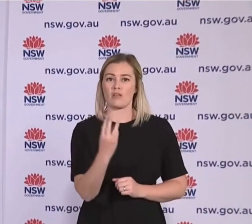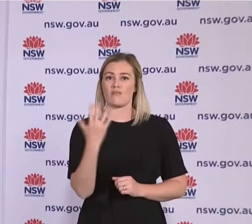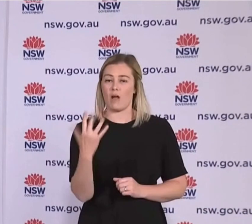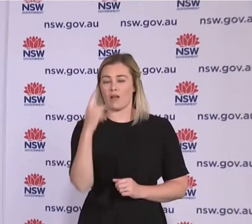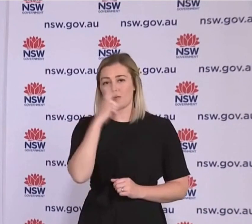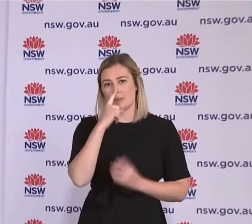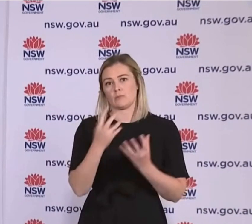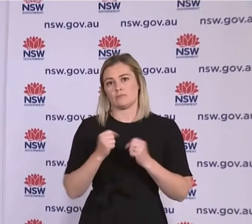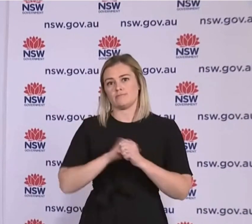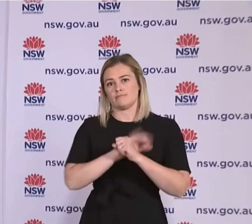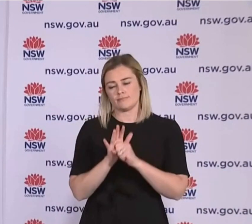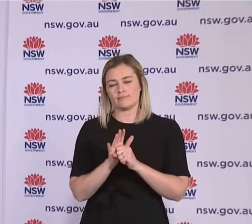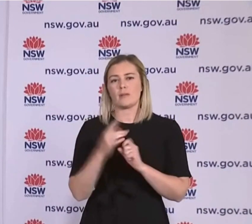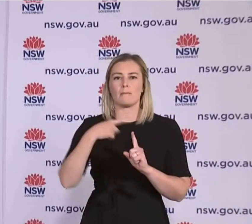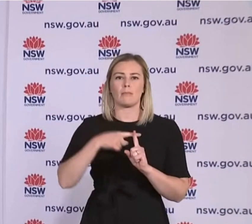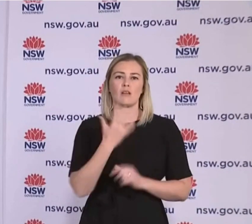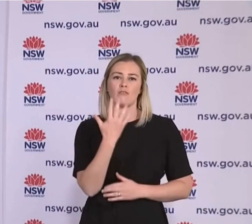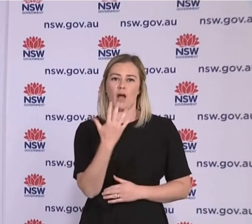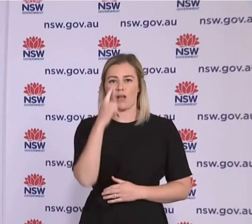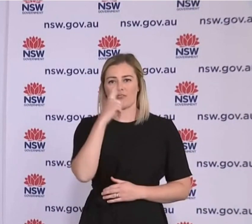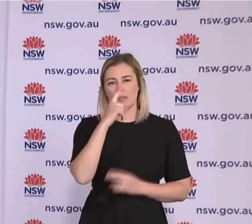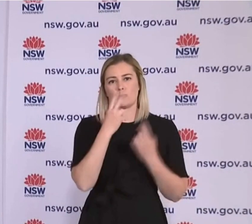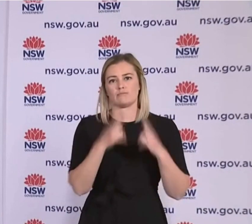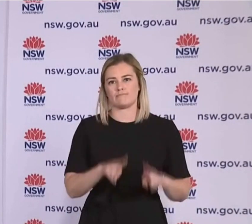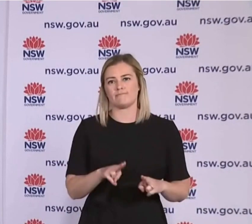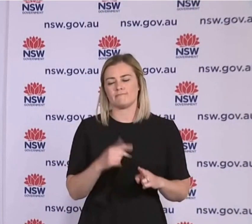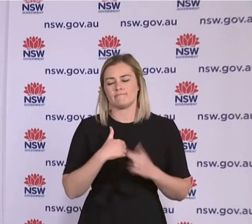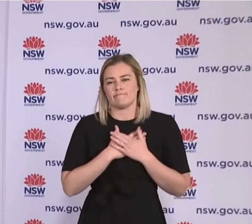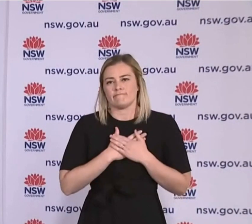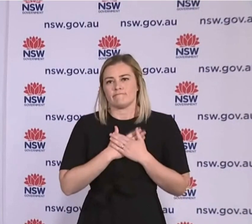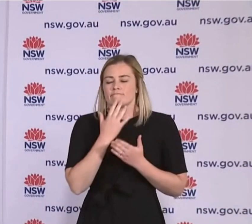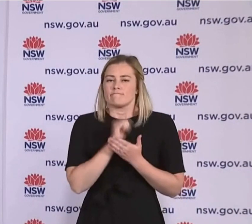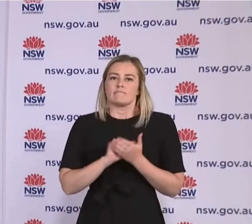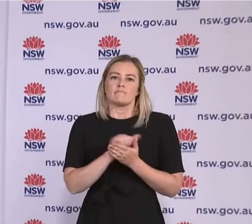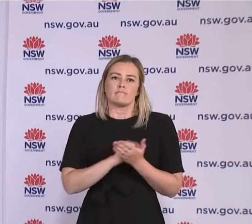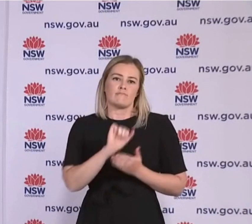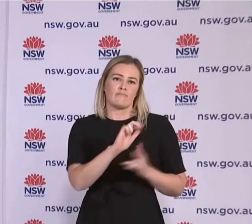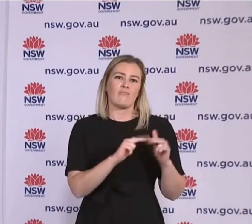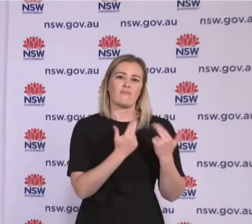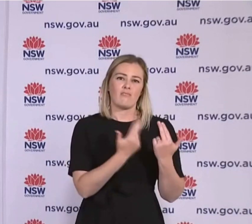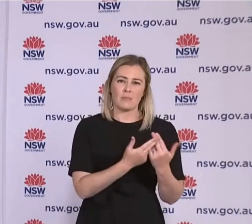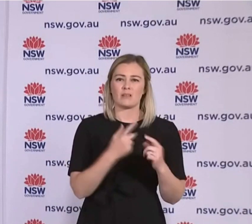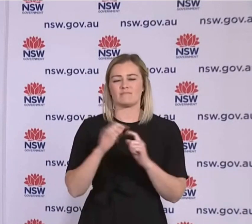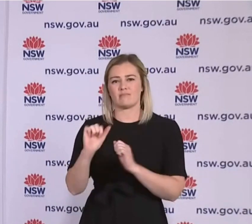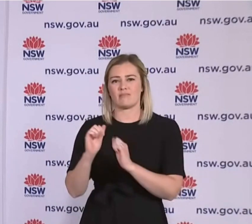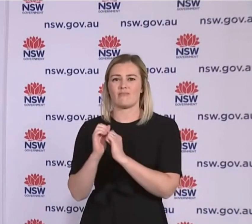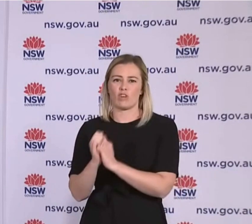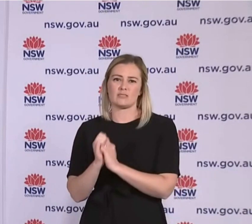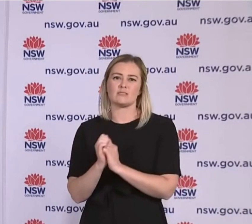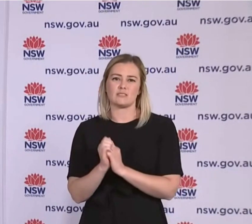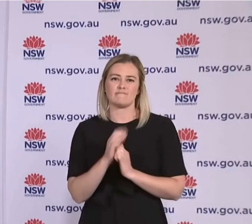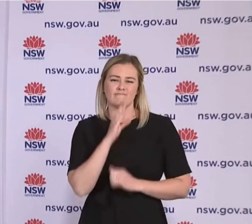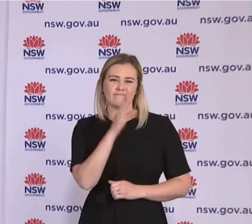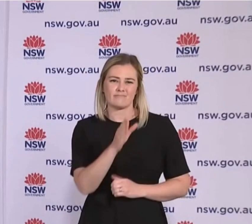and regrettably 5 people lost their lives. And again, we extend our deepest condolences and sympathies to the family and loved ones of those